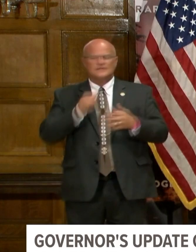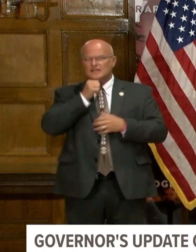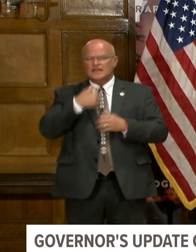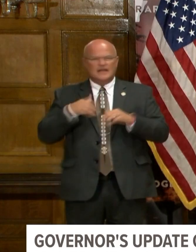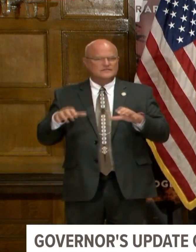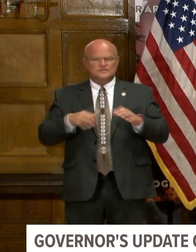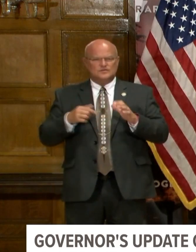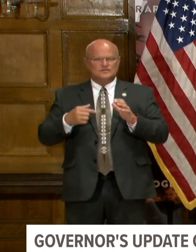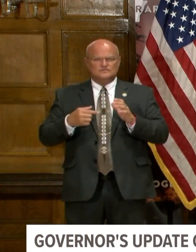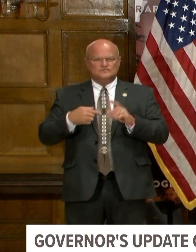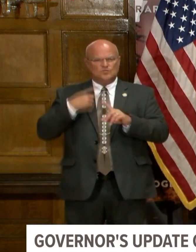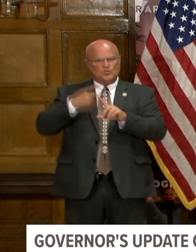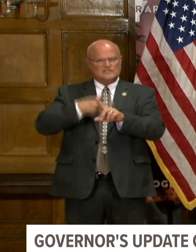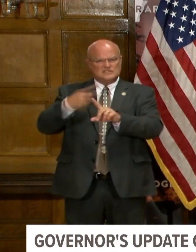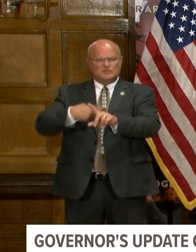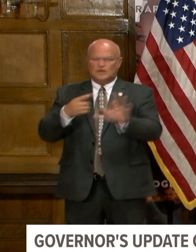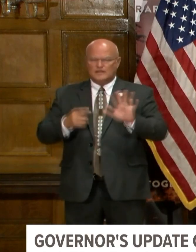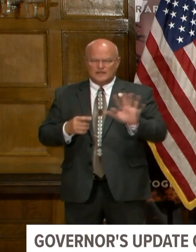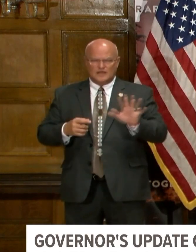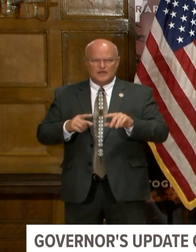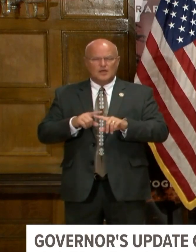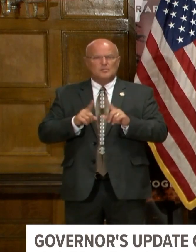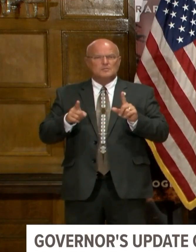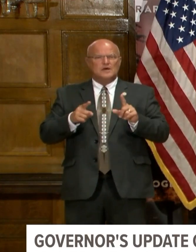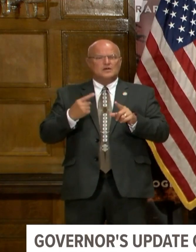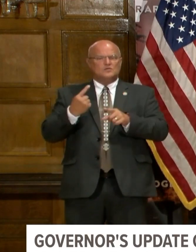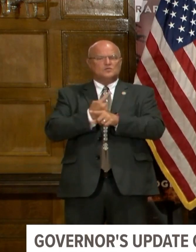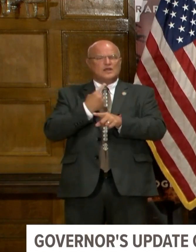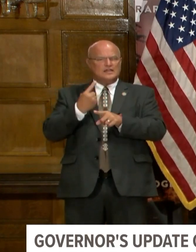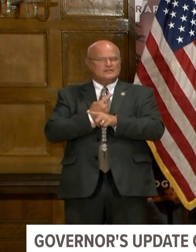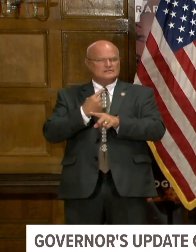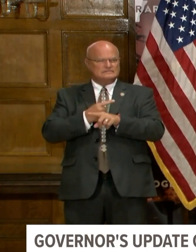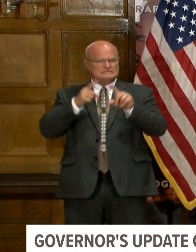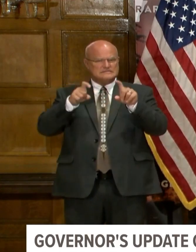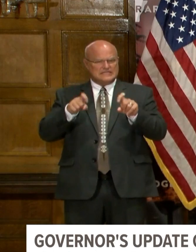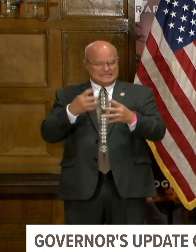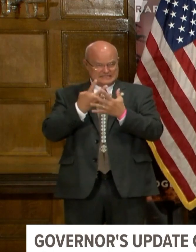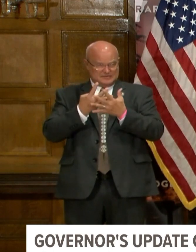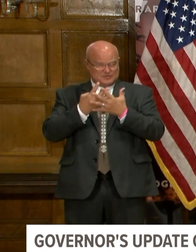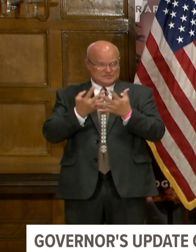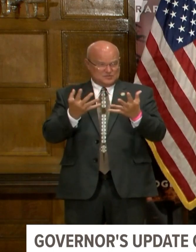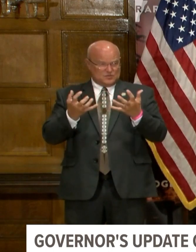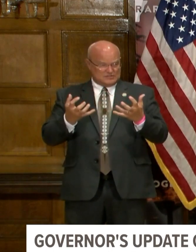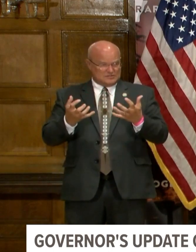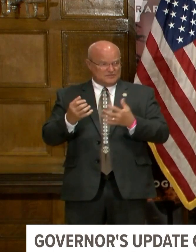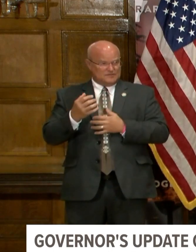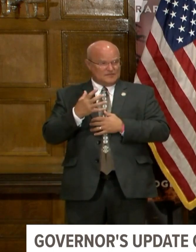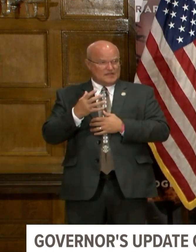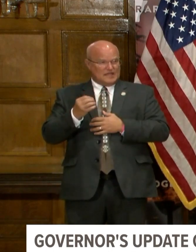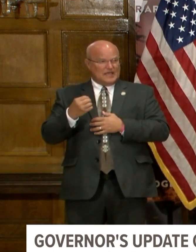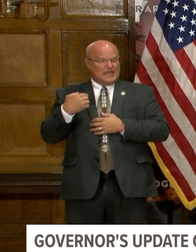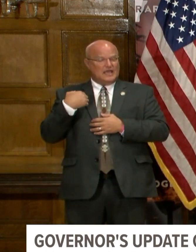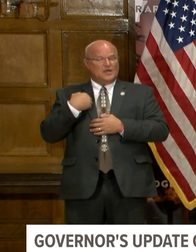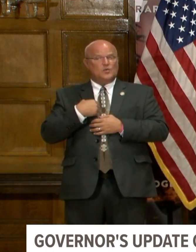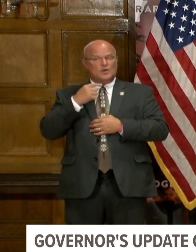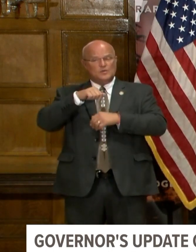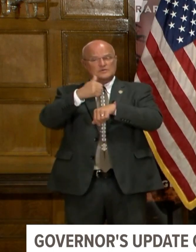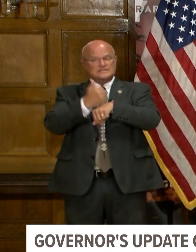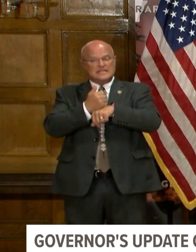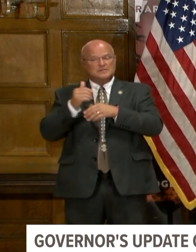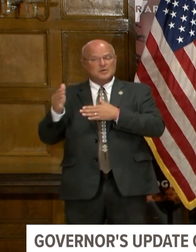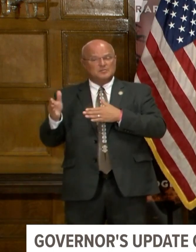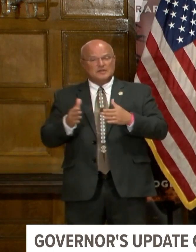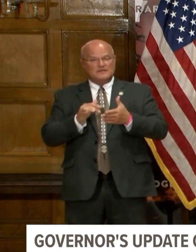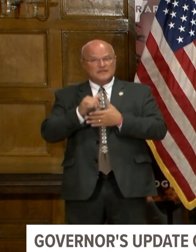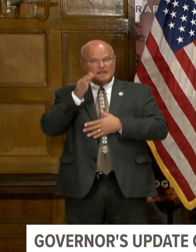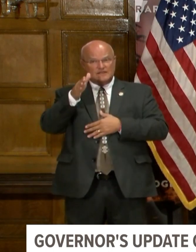have to do it once every month, but we want to be able to regularly test in the prison, and we will set up a plan